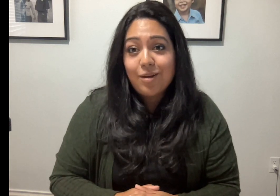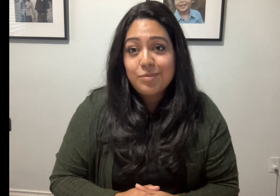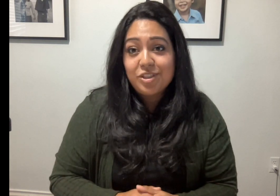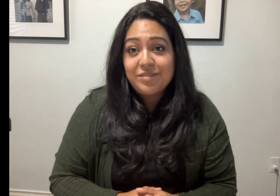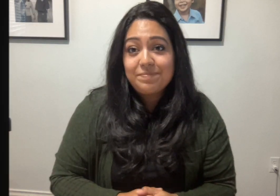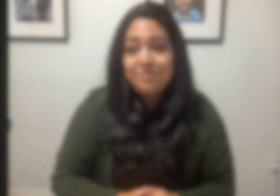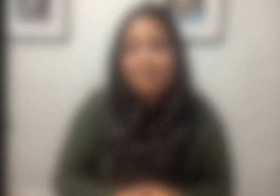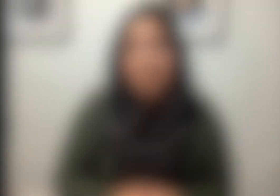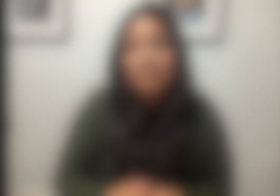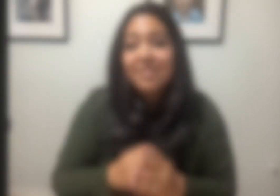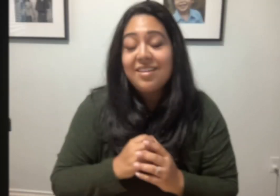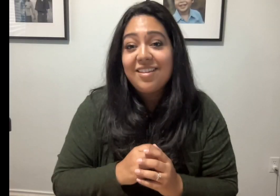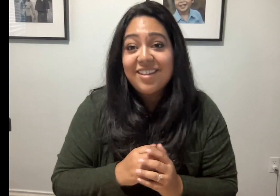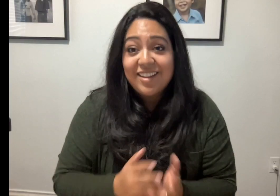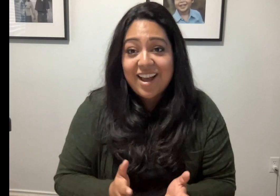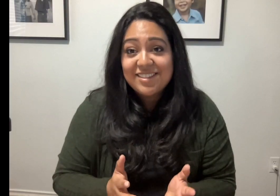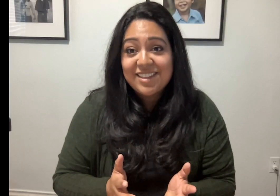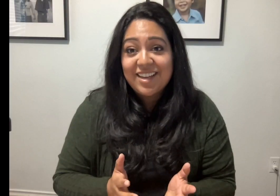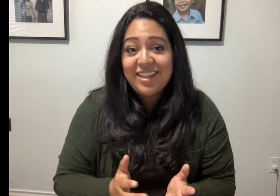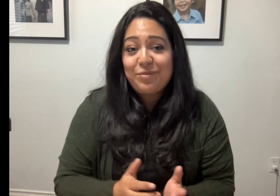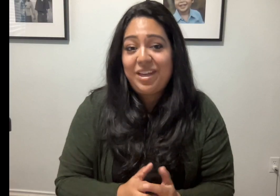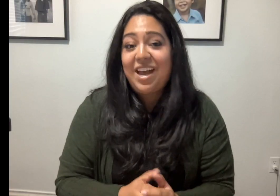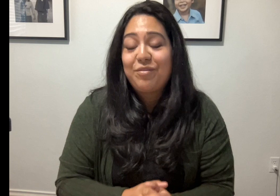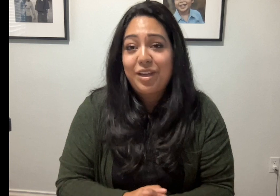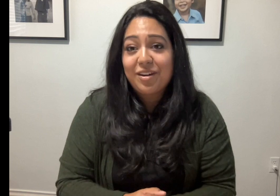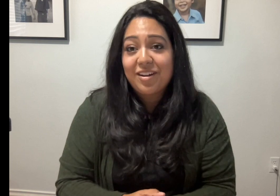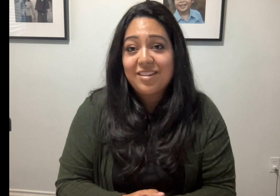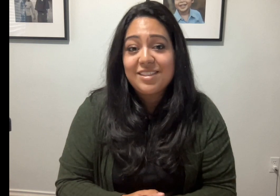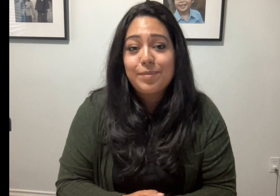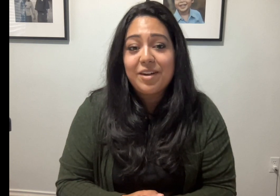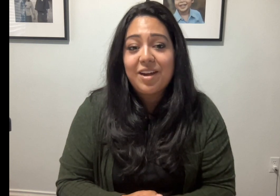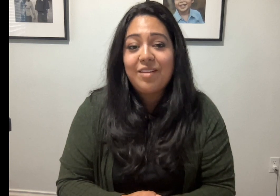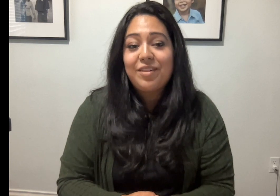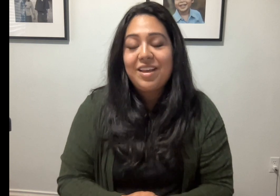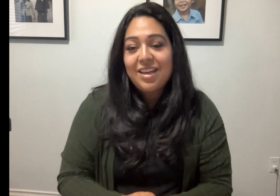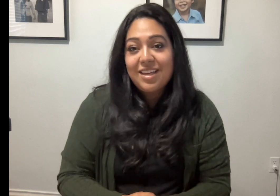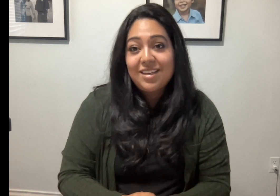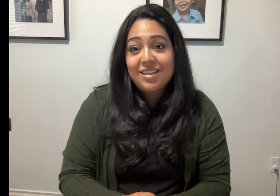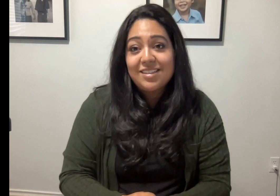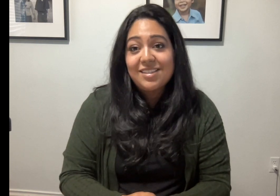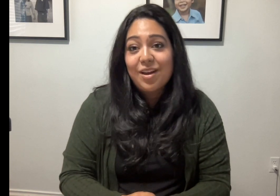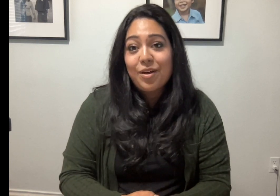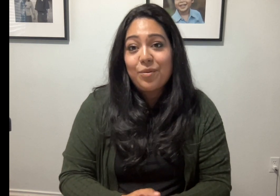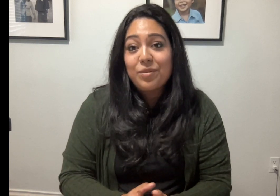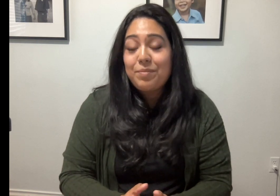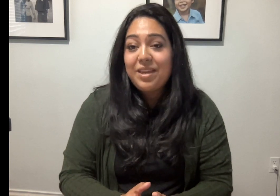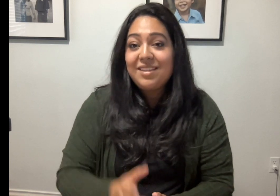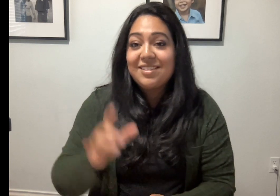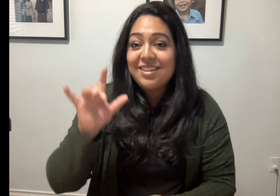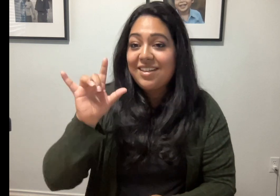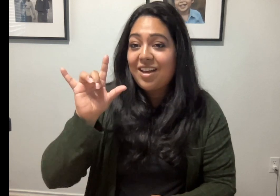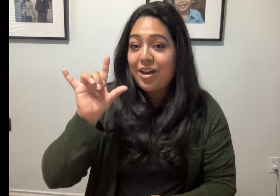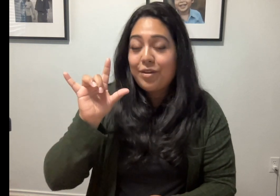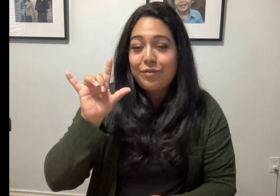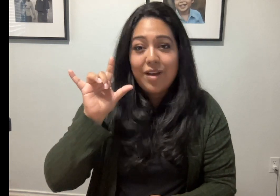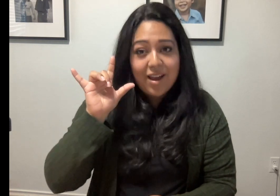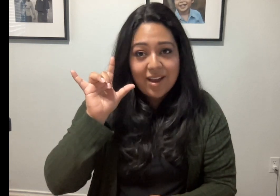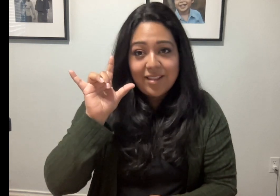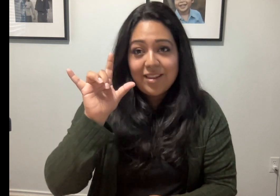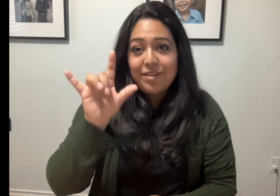option. The last line that we have here in this paragraph is a repeat of I love